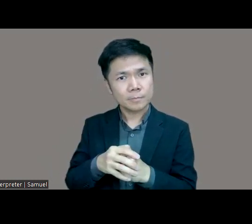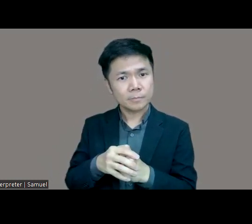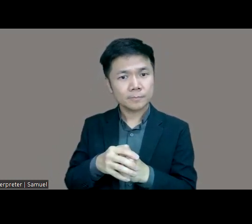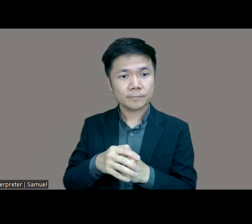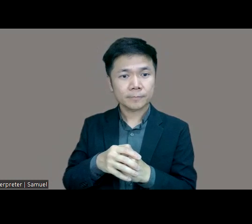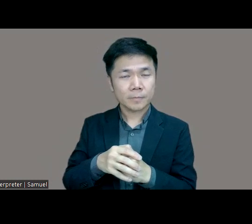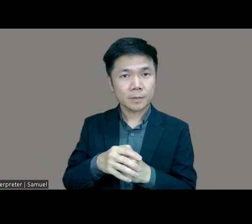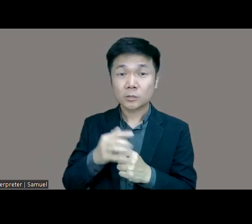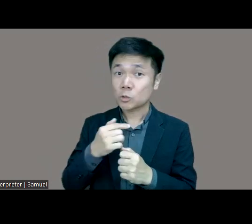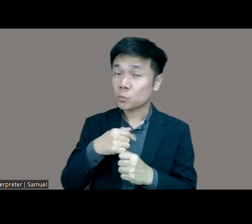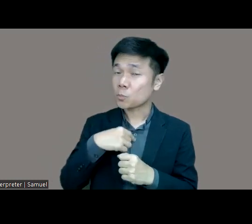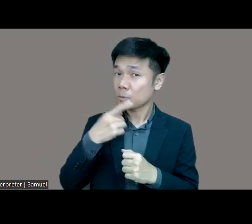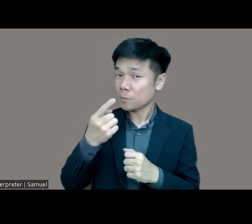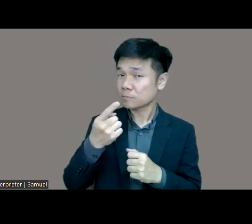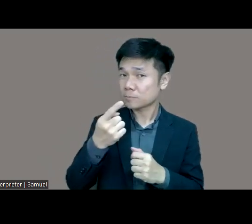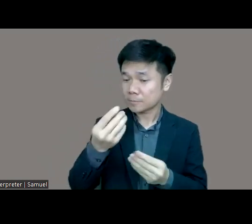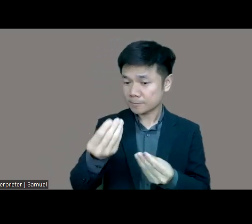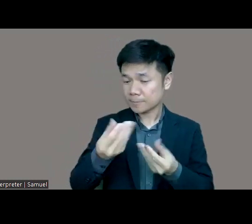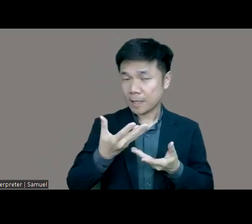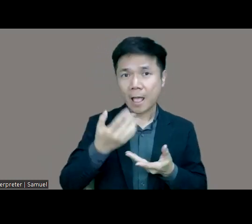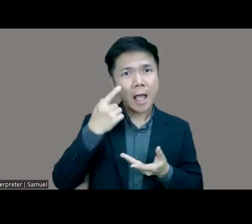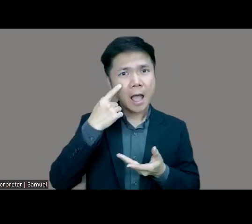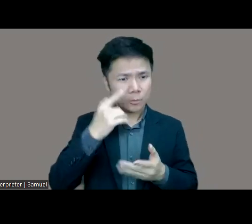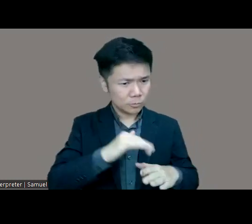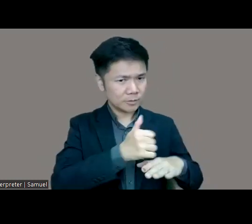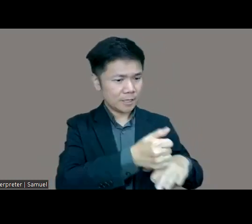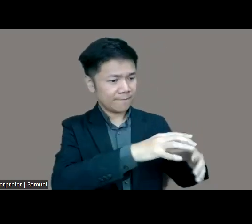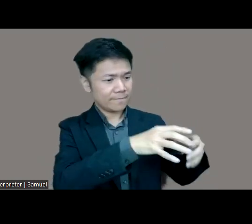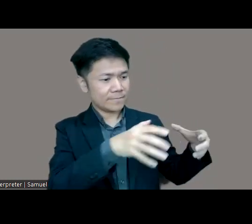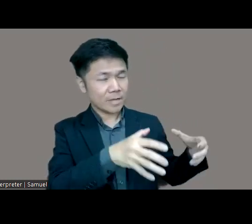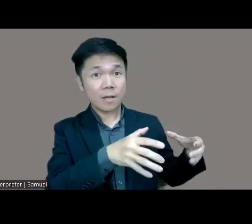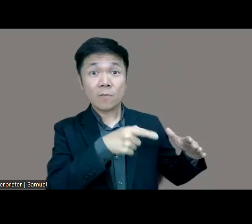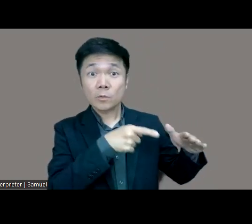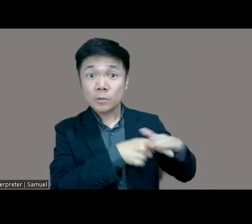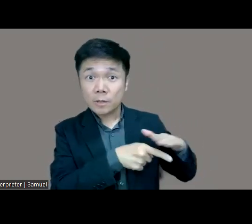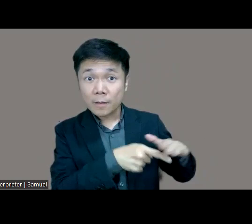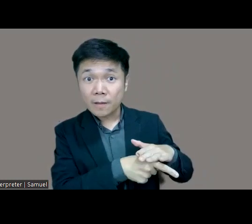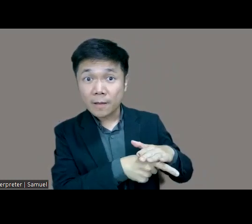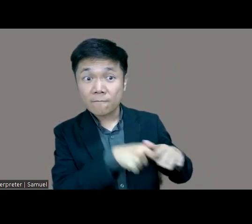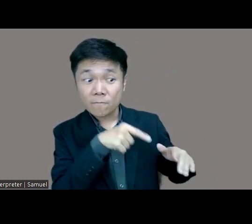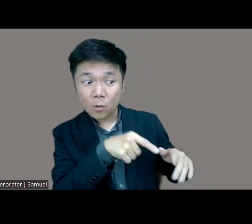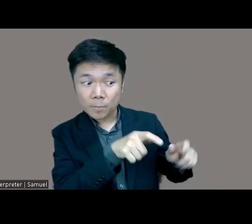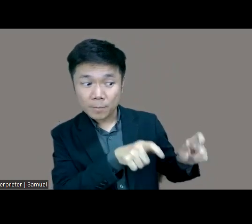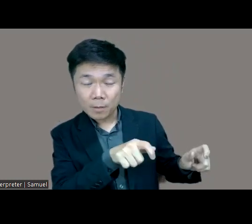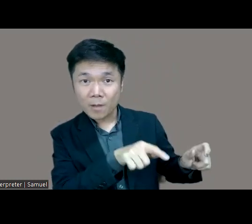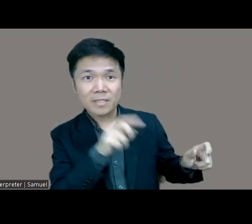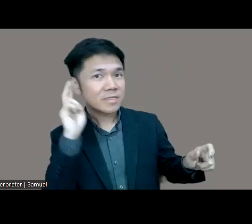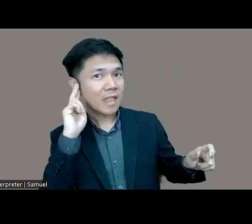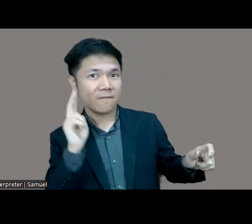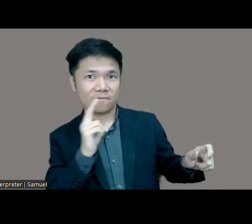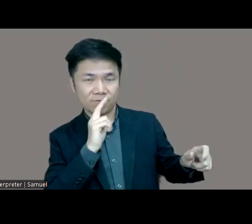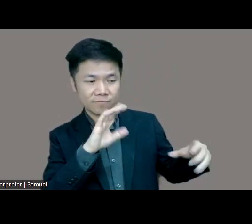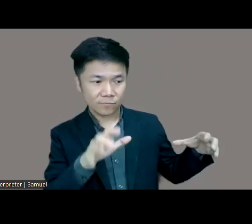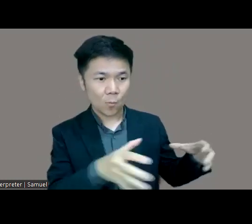of deaf refugees, which is a very specific idea. And